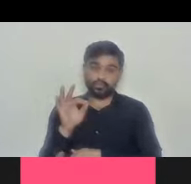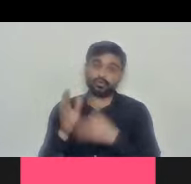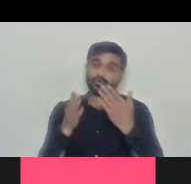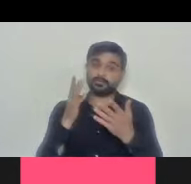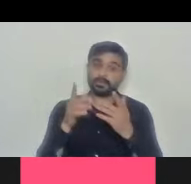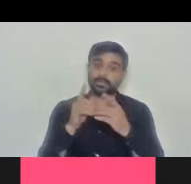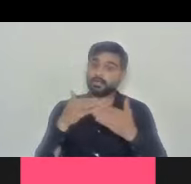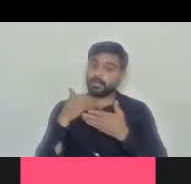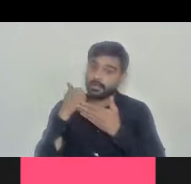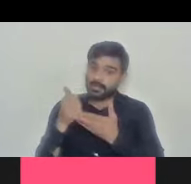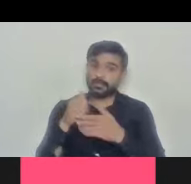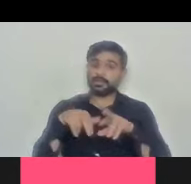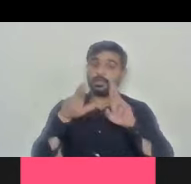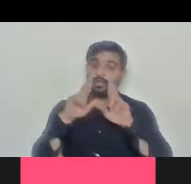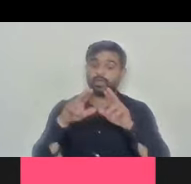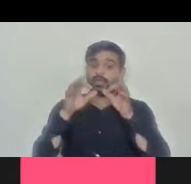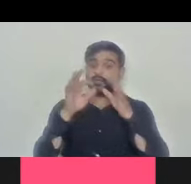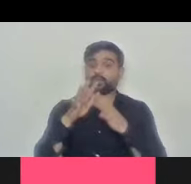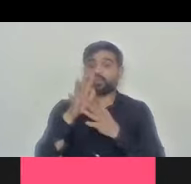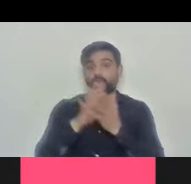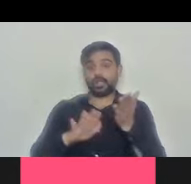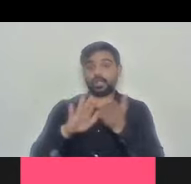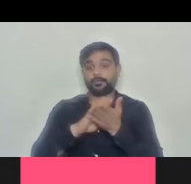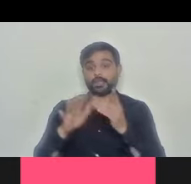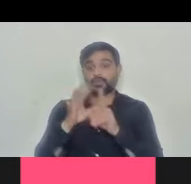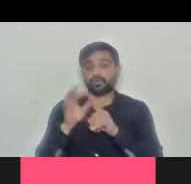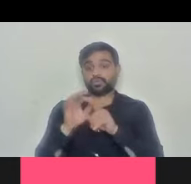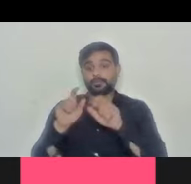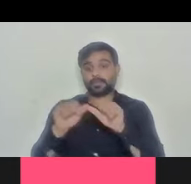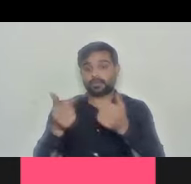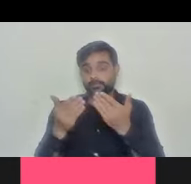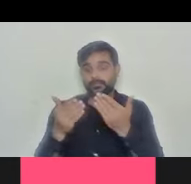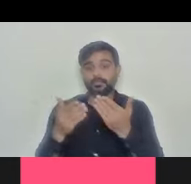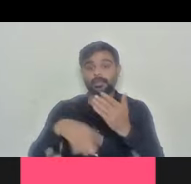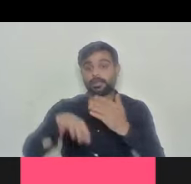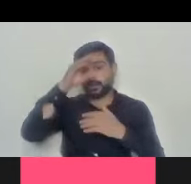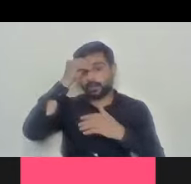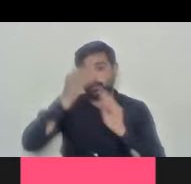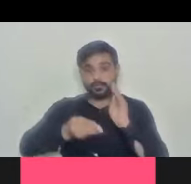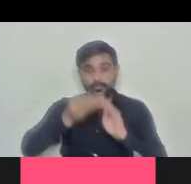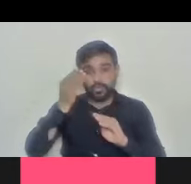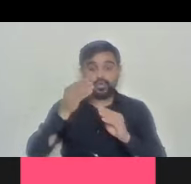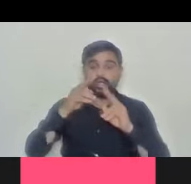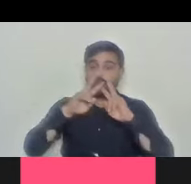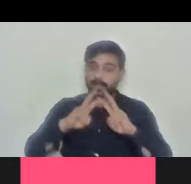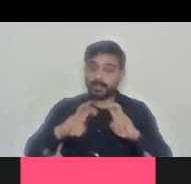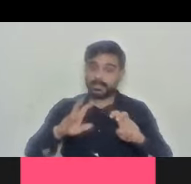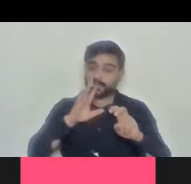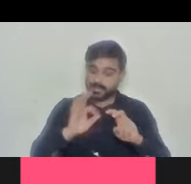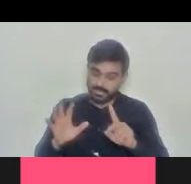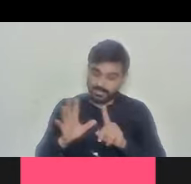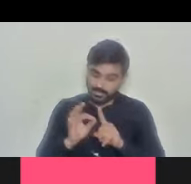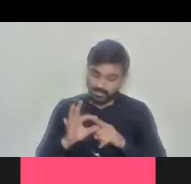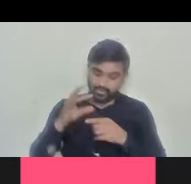very helpful. And I hope this forms a base for that. And you can then learn a lot more about doing research, actually getting into it,